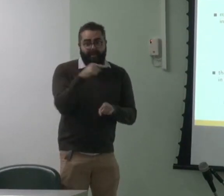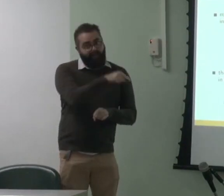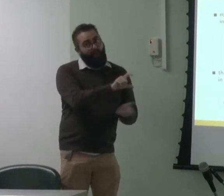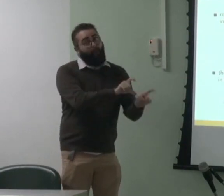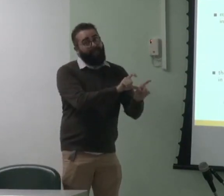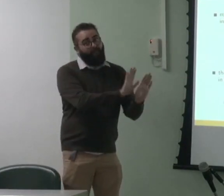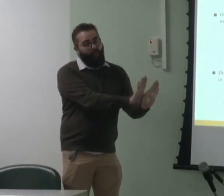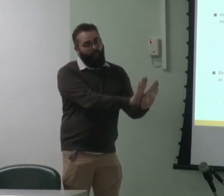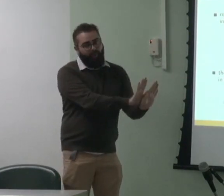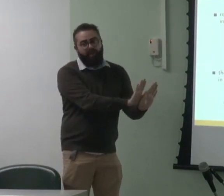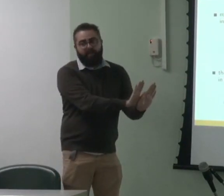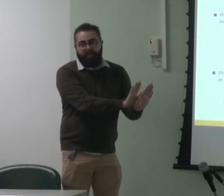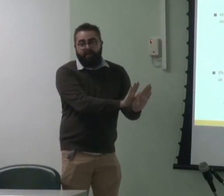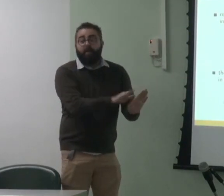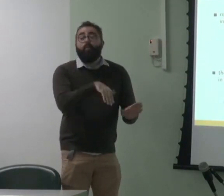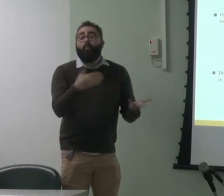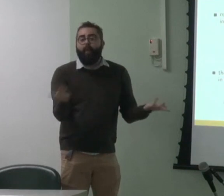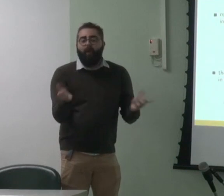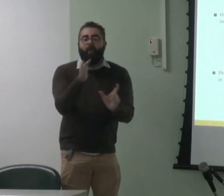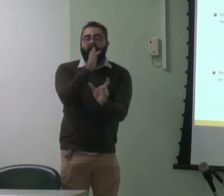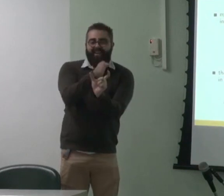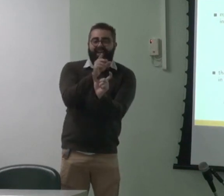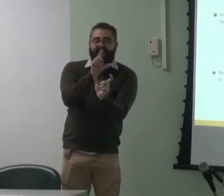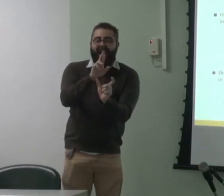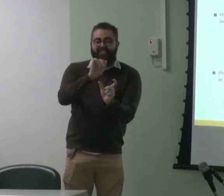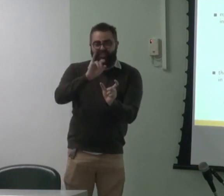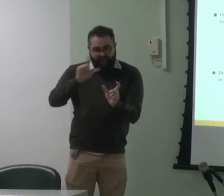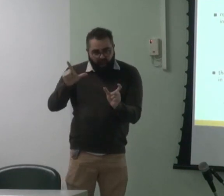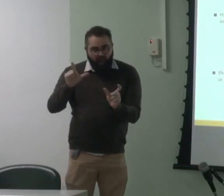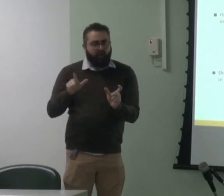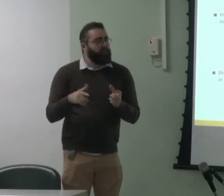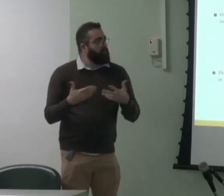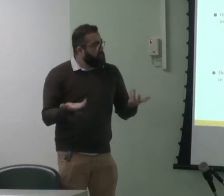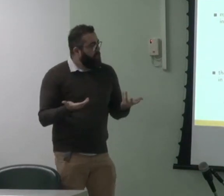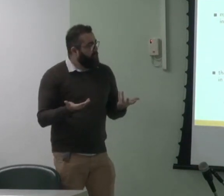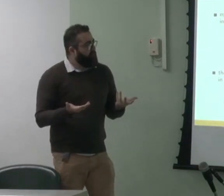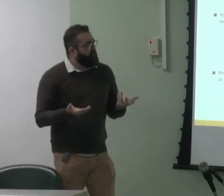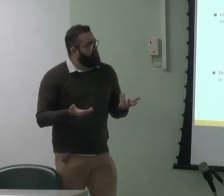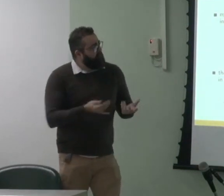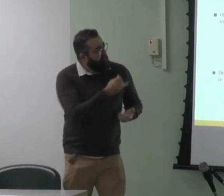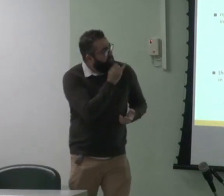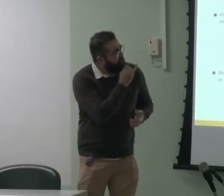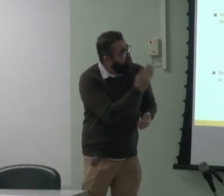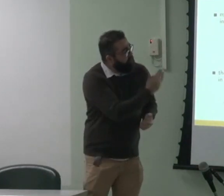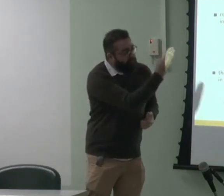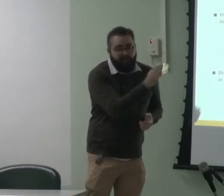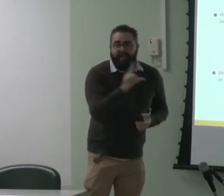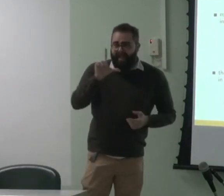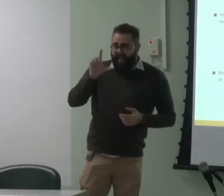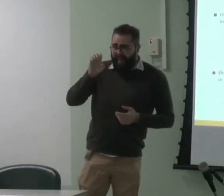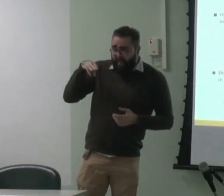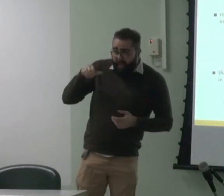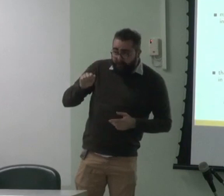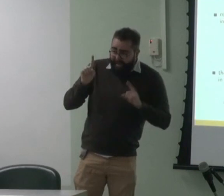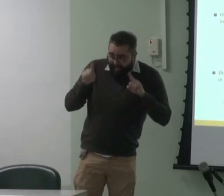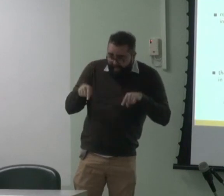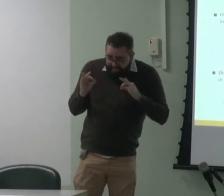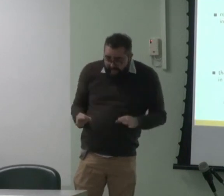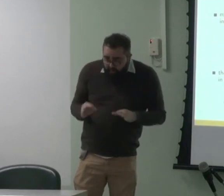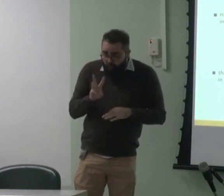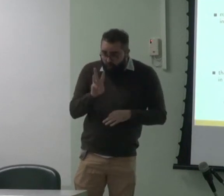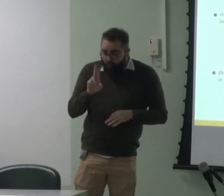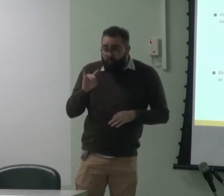be. So it's probably quite uncontroversial to say that right, the verb is itself the